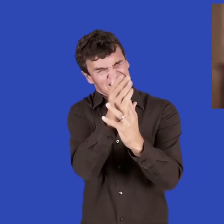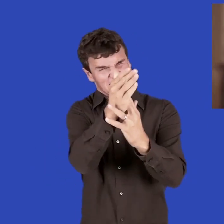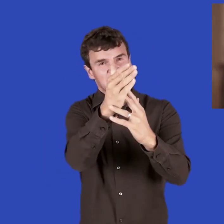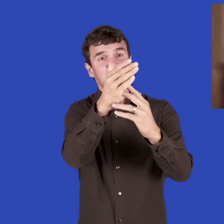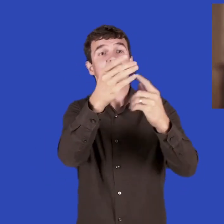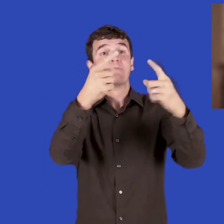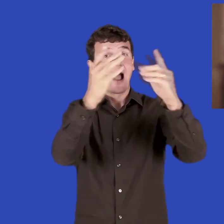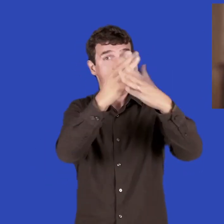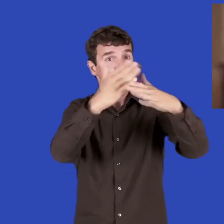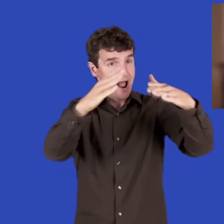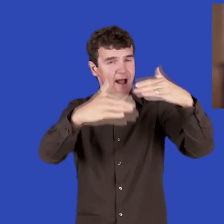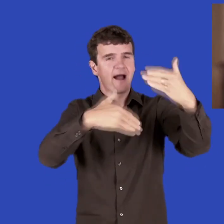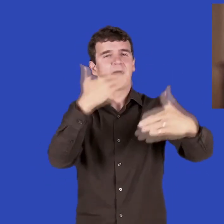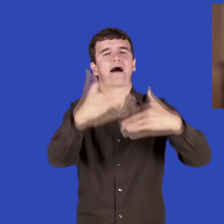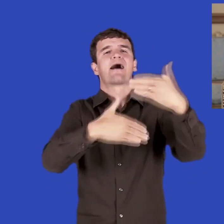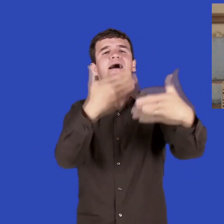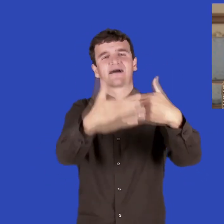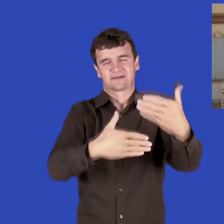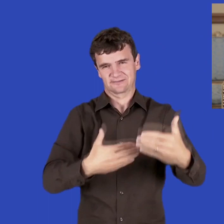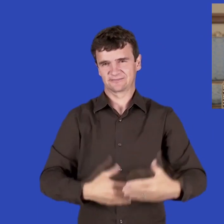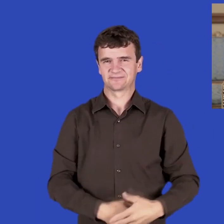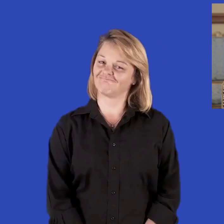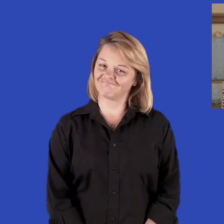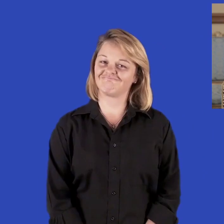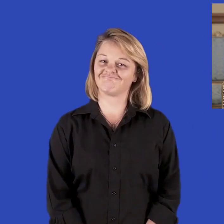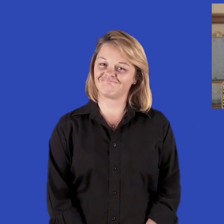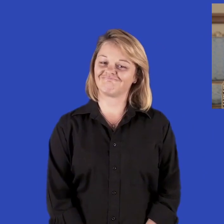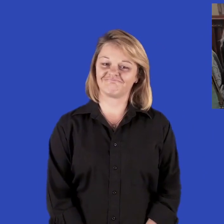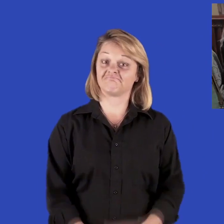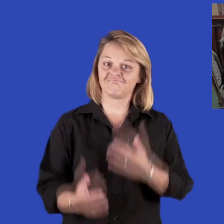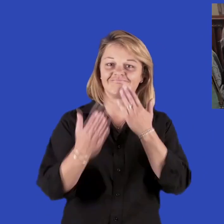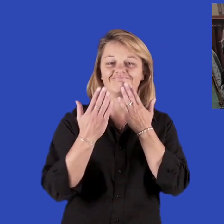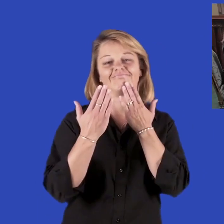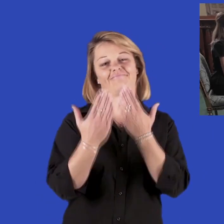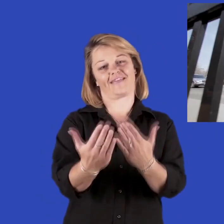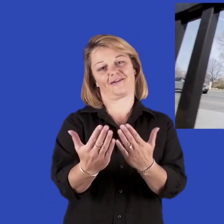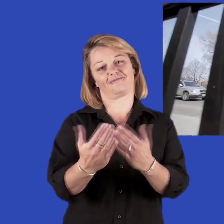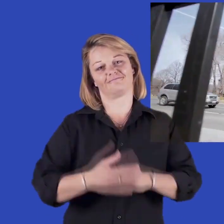and I think the rest will take care of itself. Sounds good. Thank you very much.